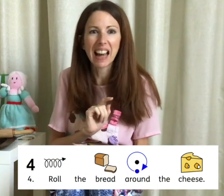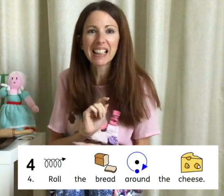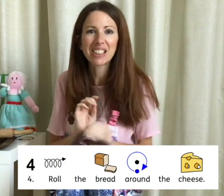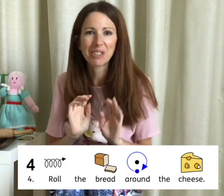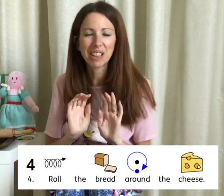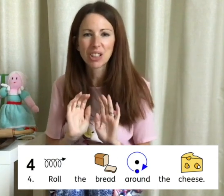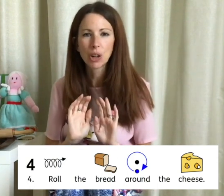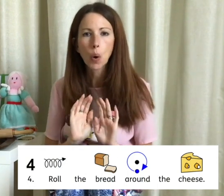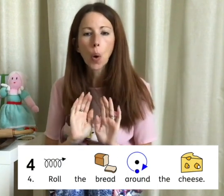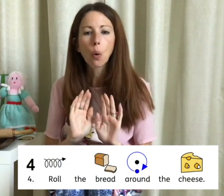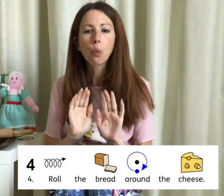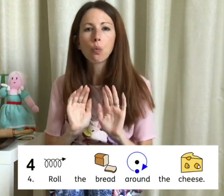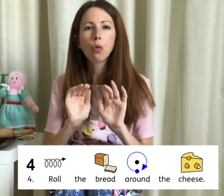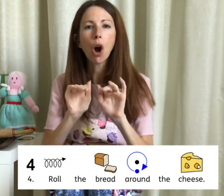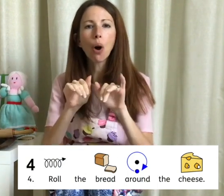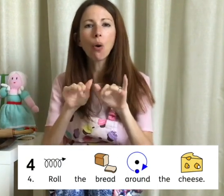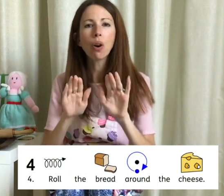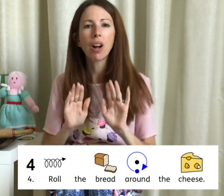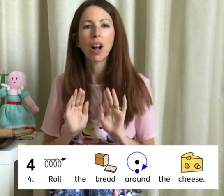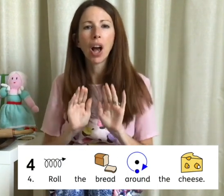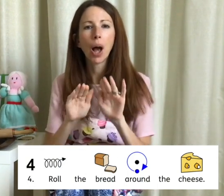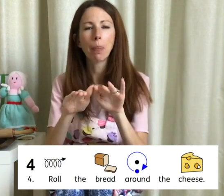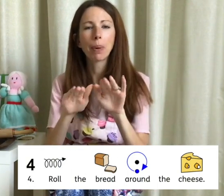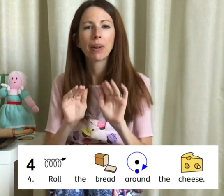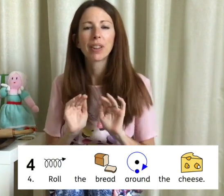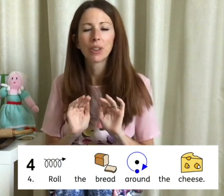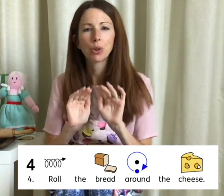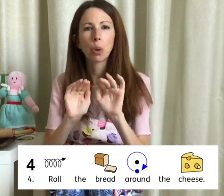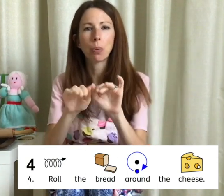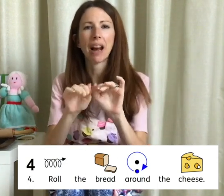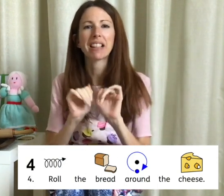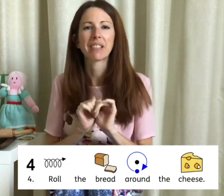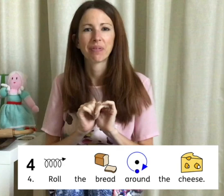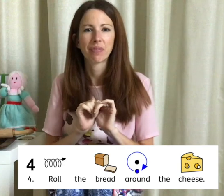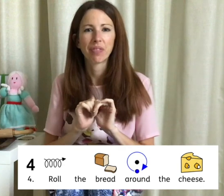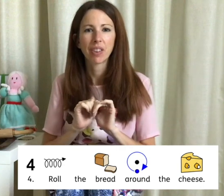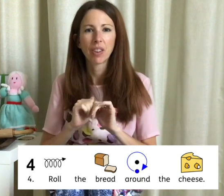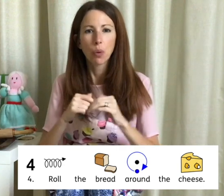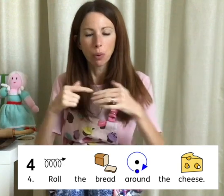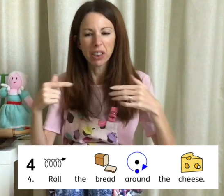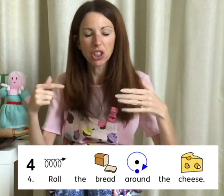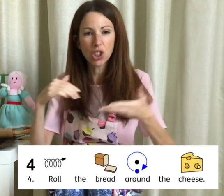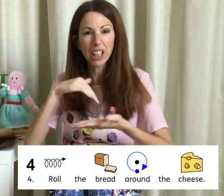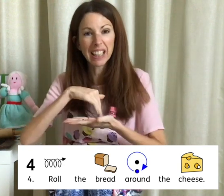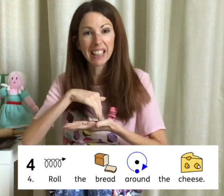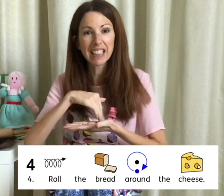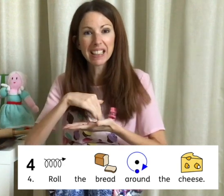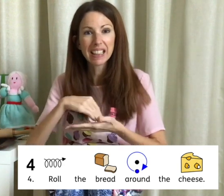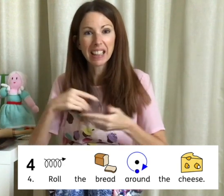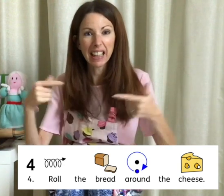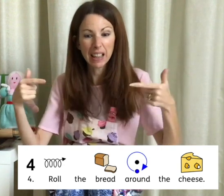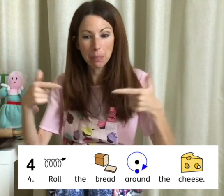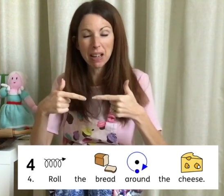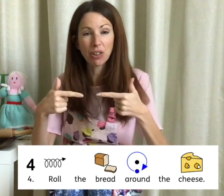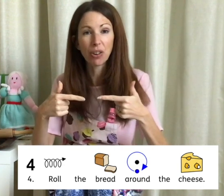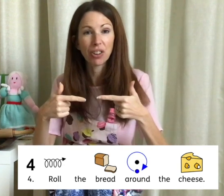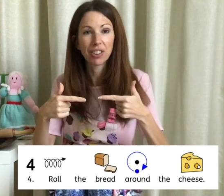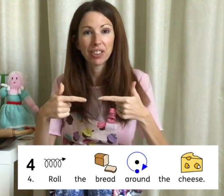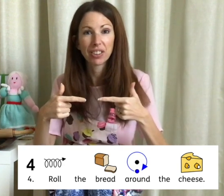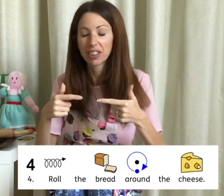Next you need to roll up your bread with the cheese in the middle,